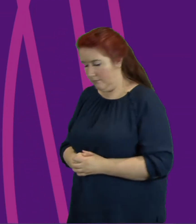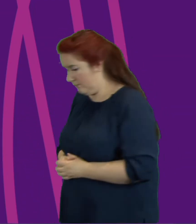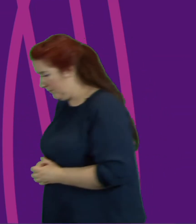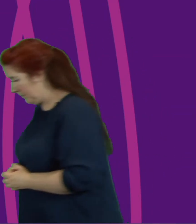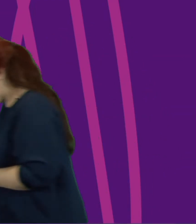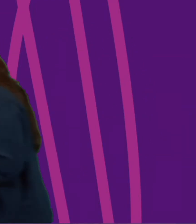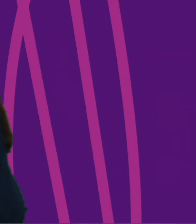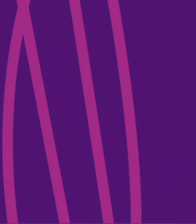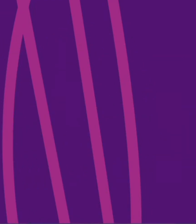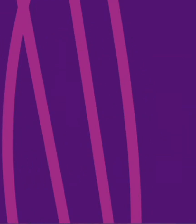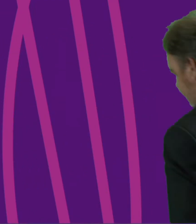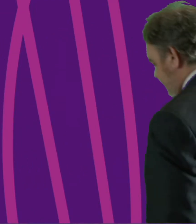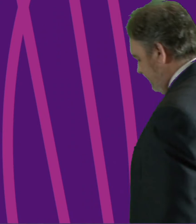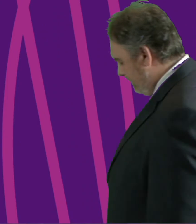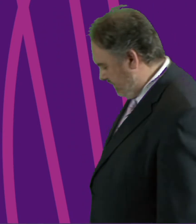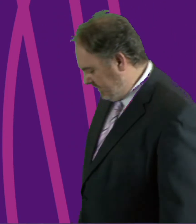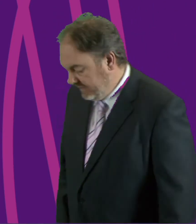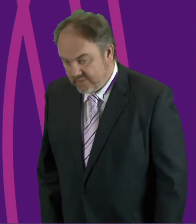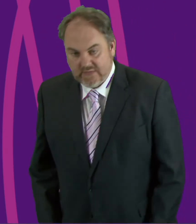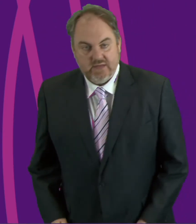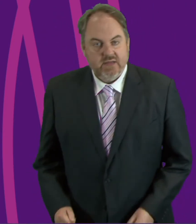Call Liam MacArthur.